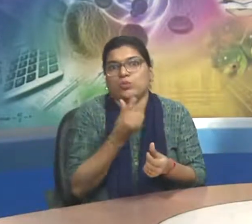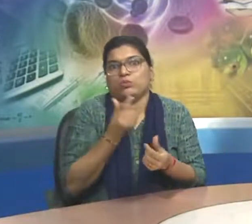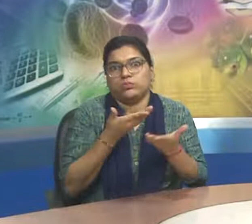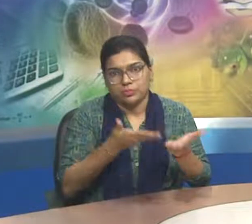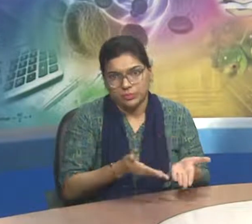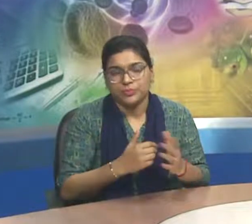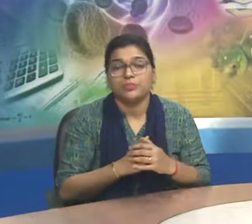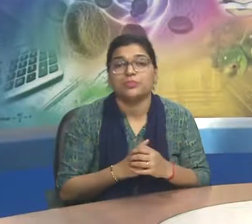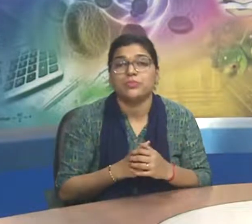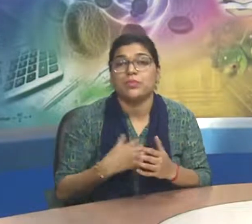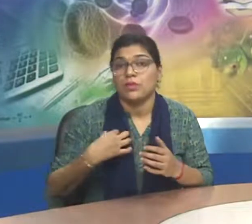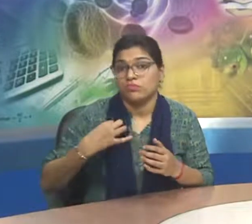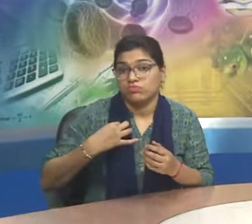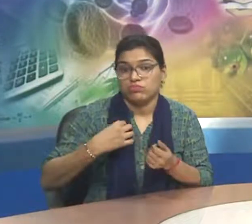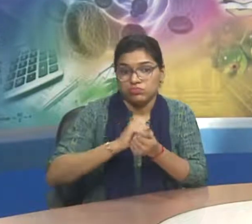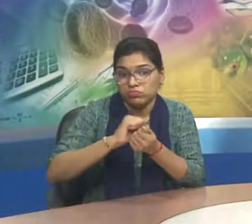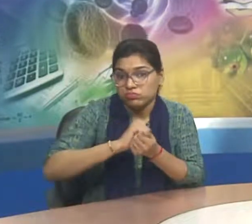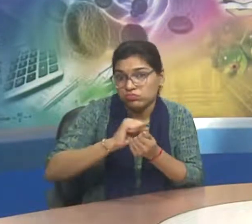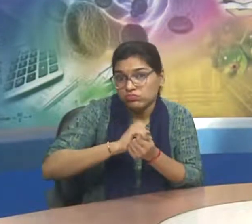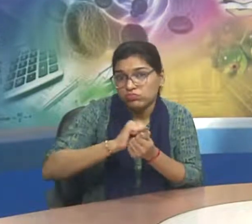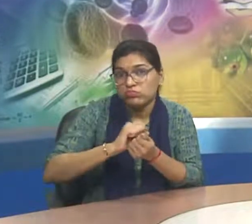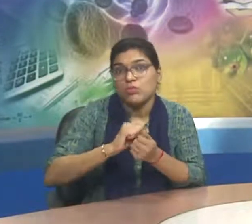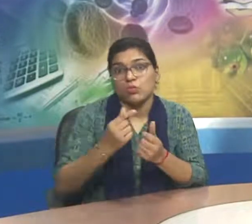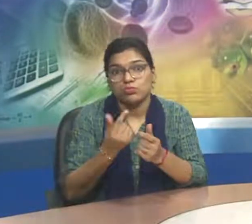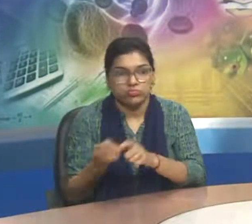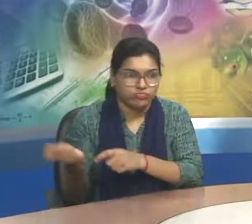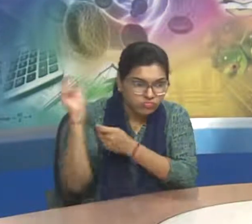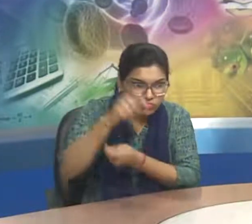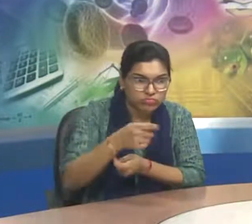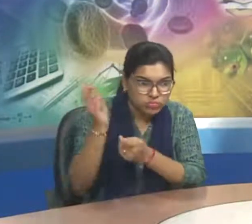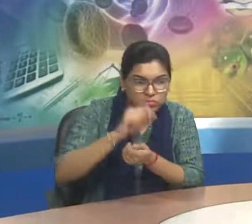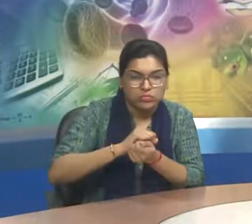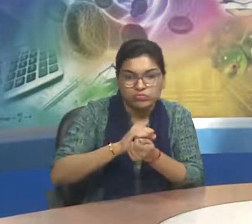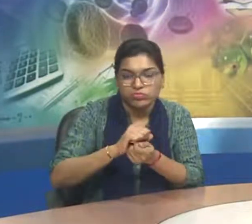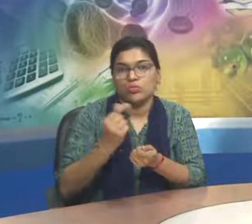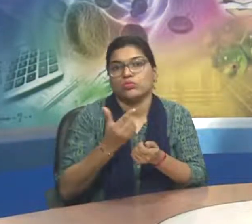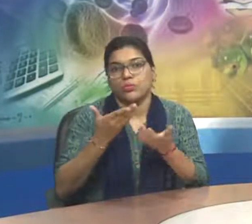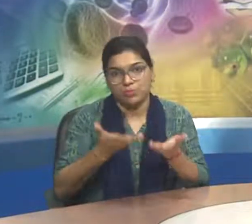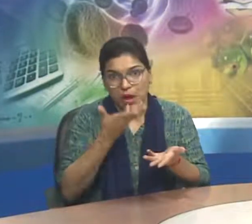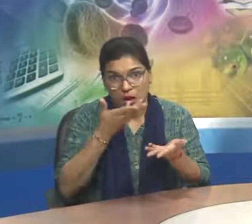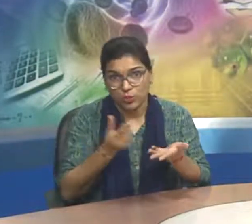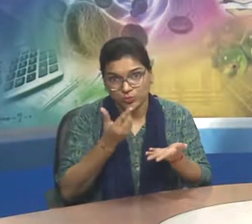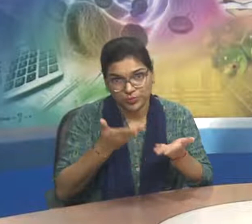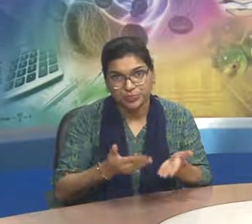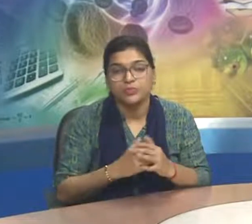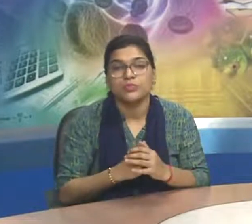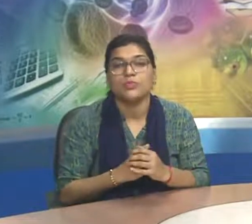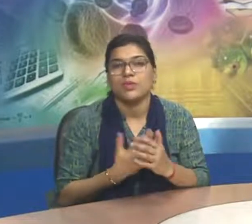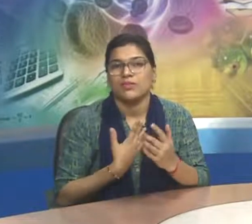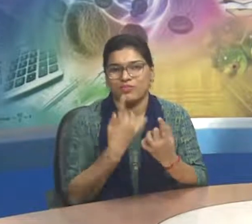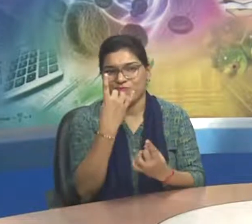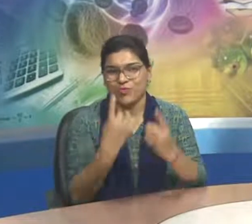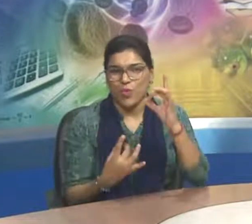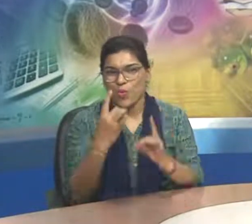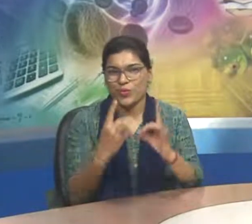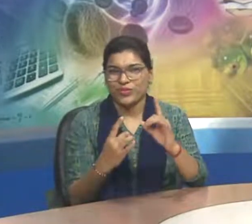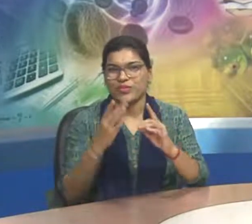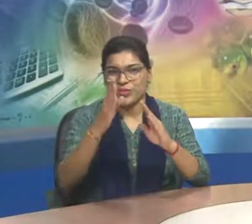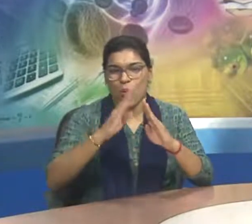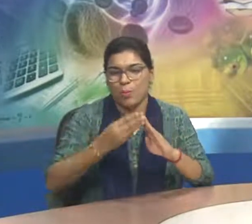and we wash our utensils, we do gardening, we wash our clothes. So water is used for many